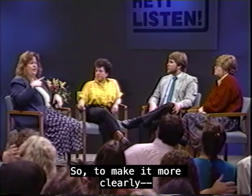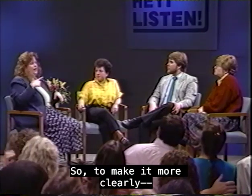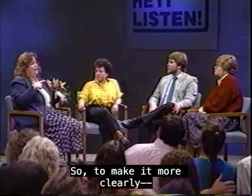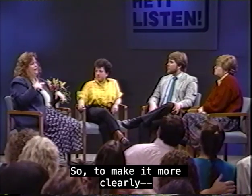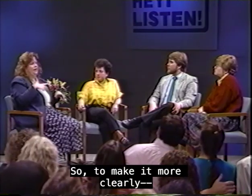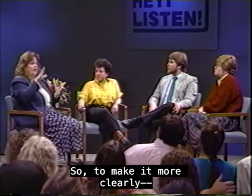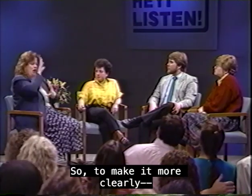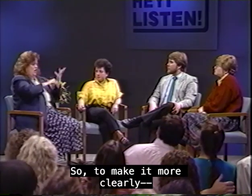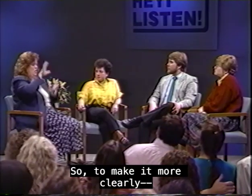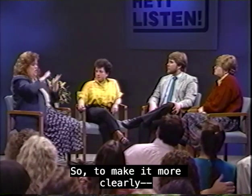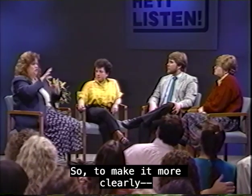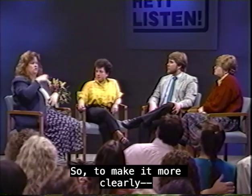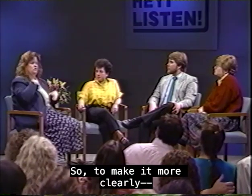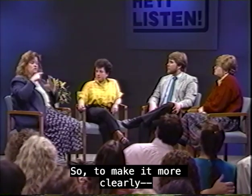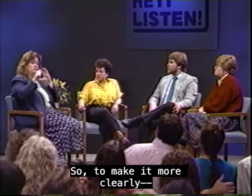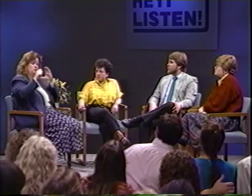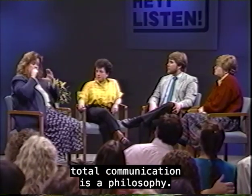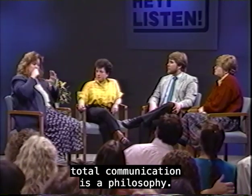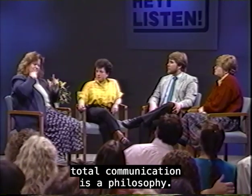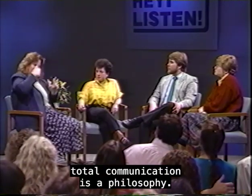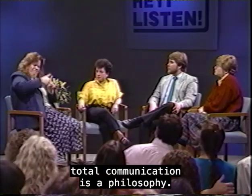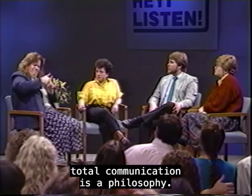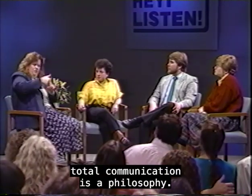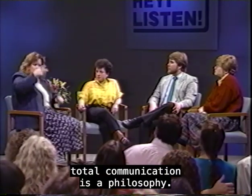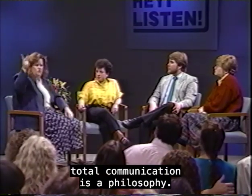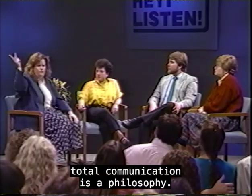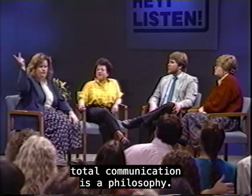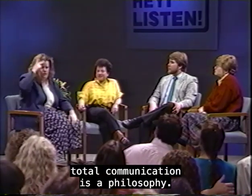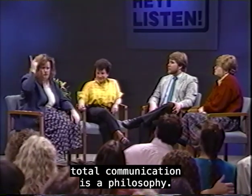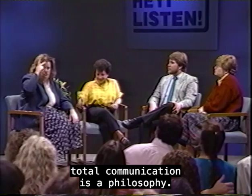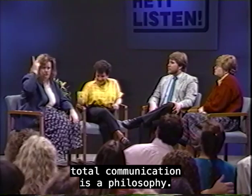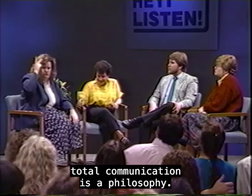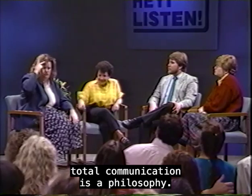more clear, I'd say that total communication